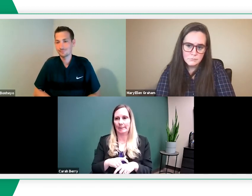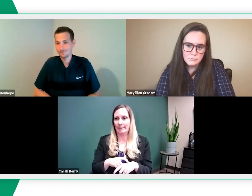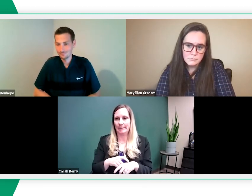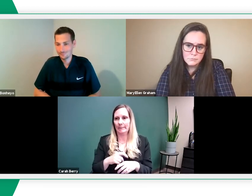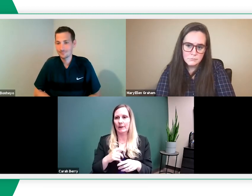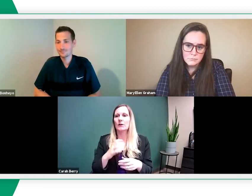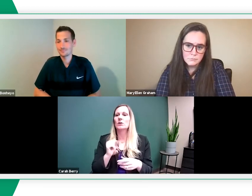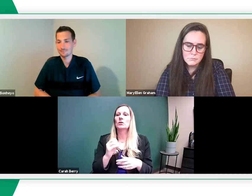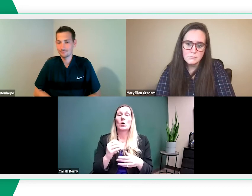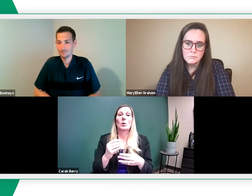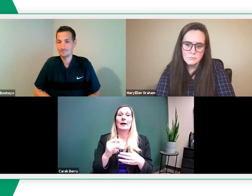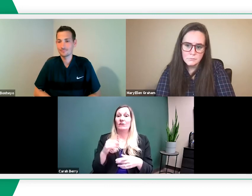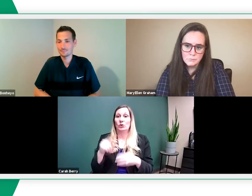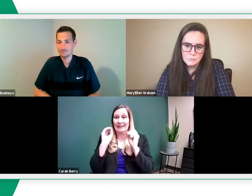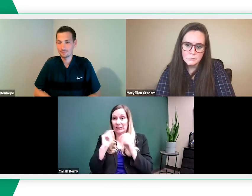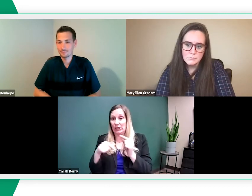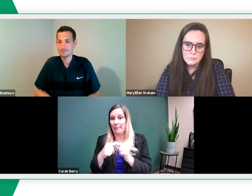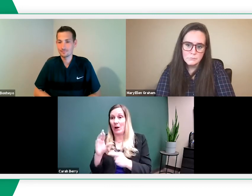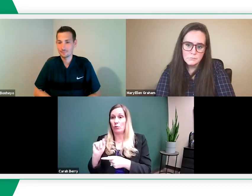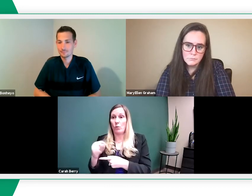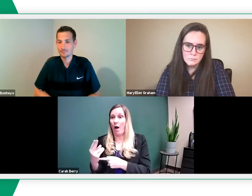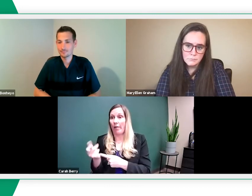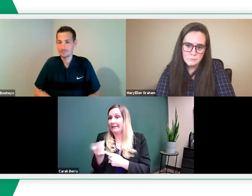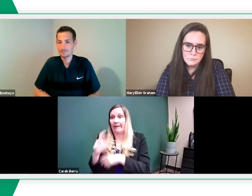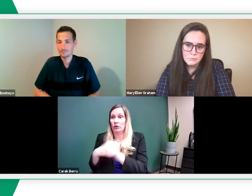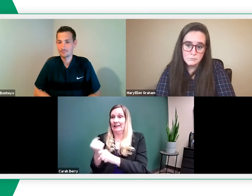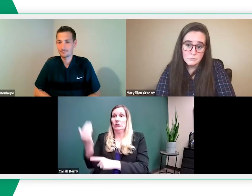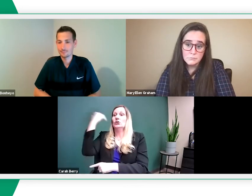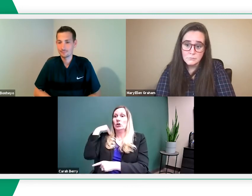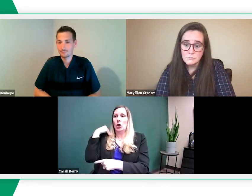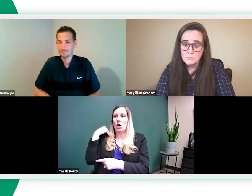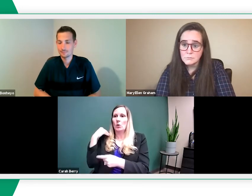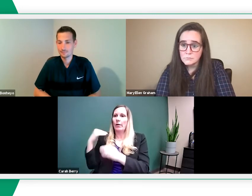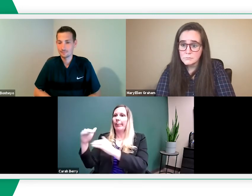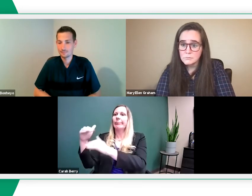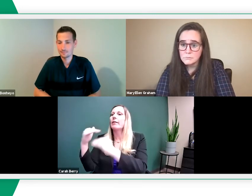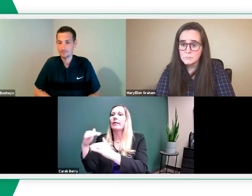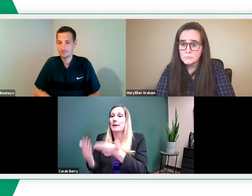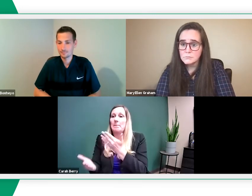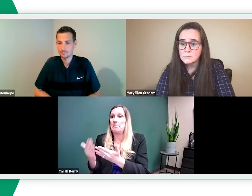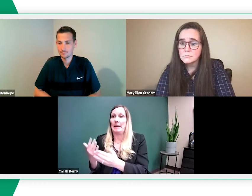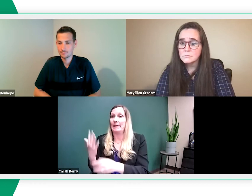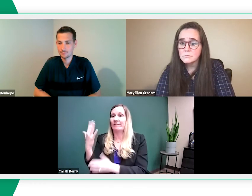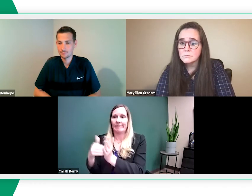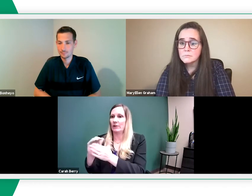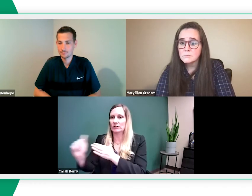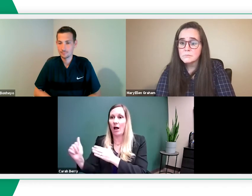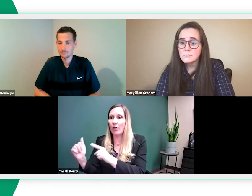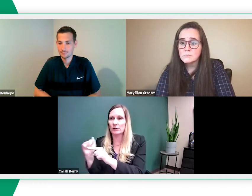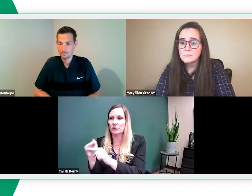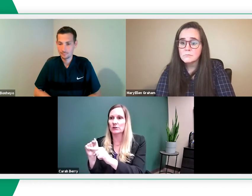because the law changes all the time. So if you're teaching about, if you taught about Roth several years